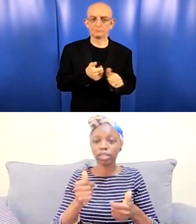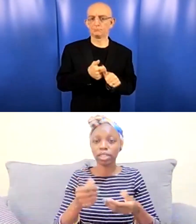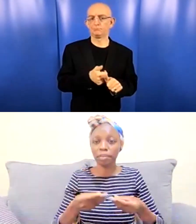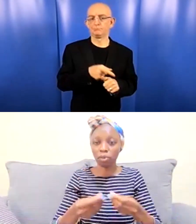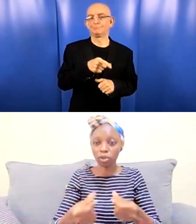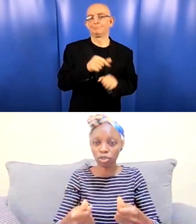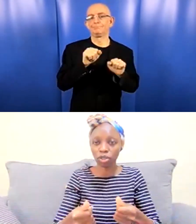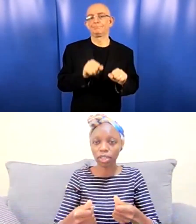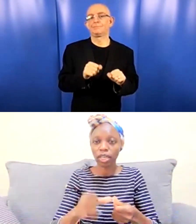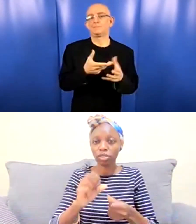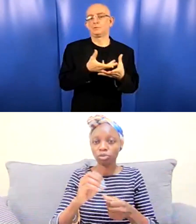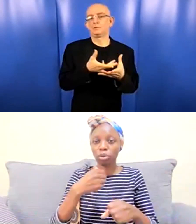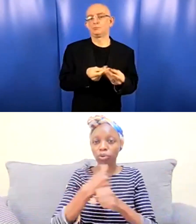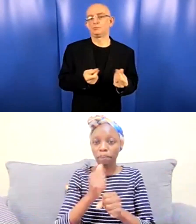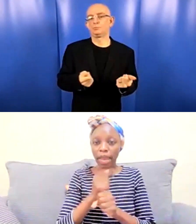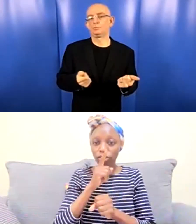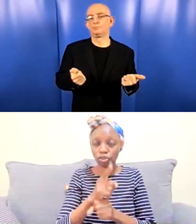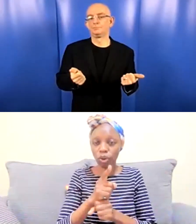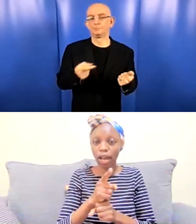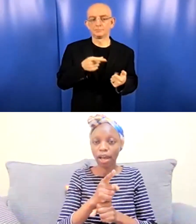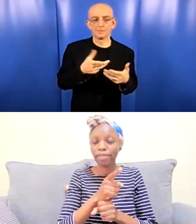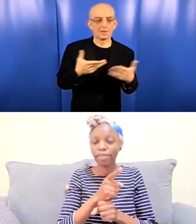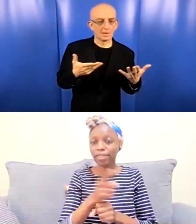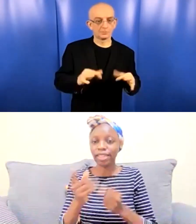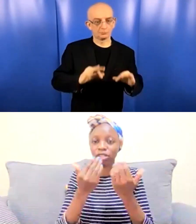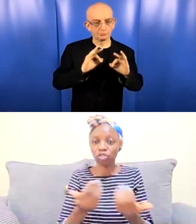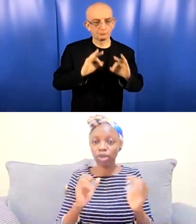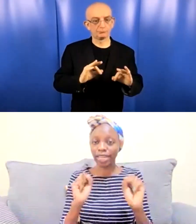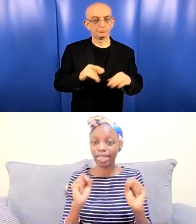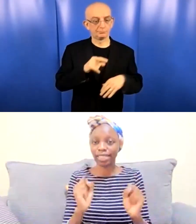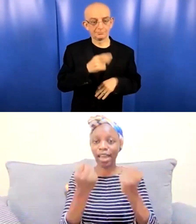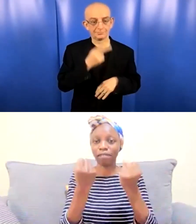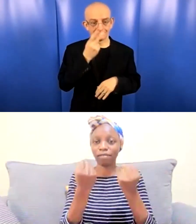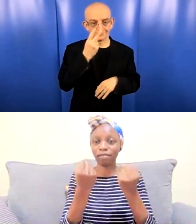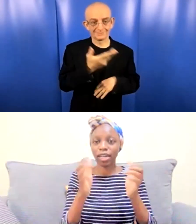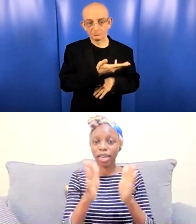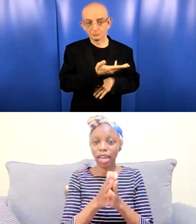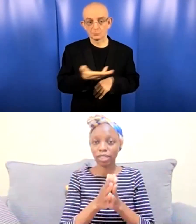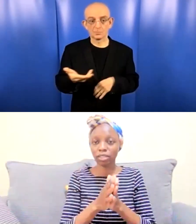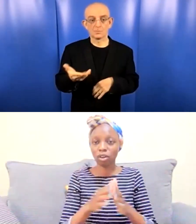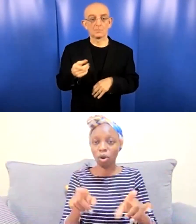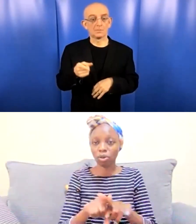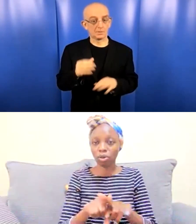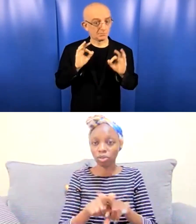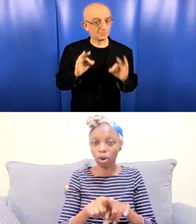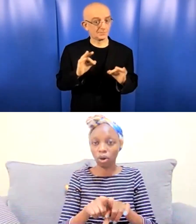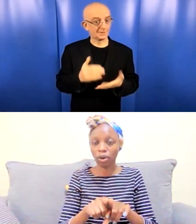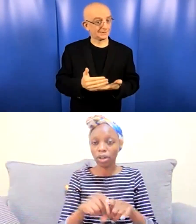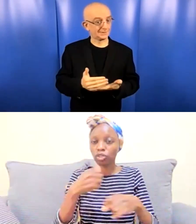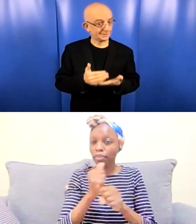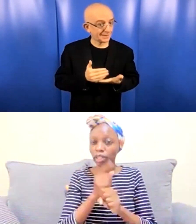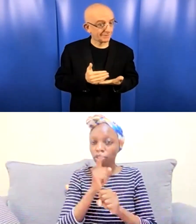to ensuring that they are safe and ensuring that no child is